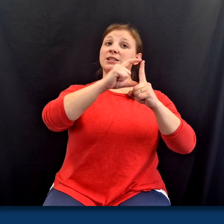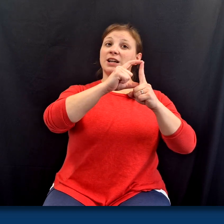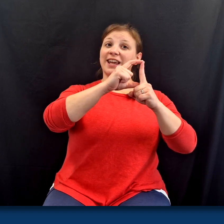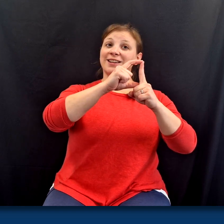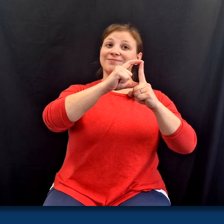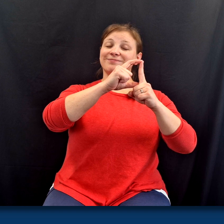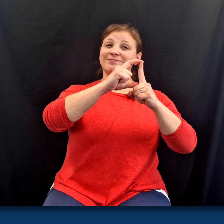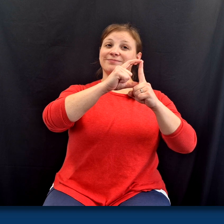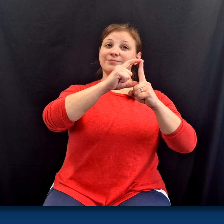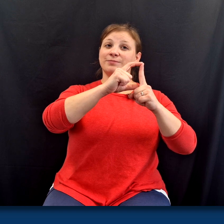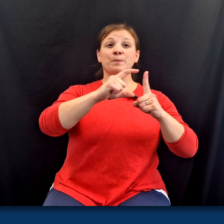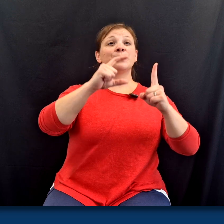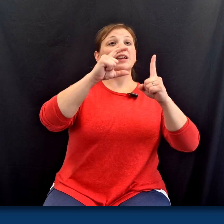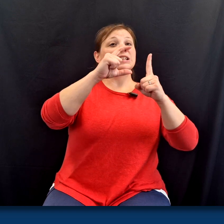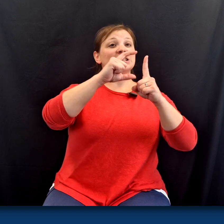Duggee.